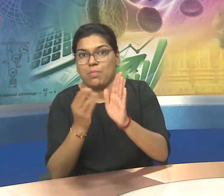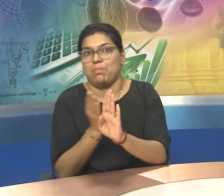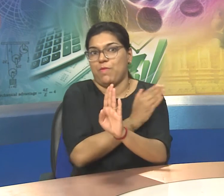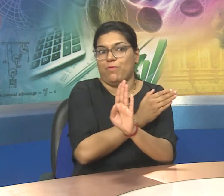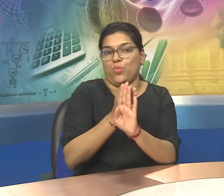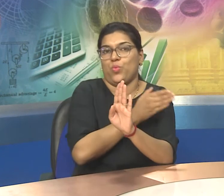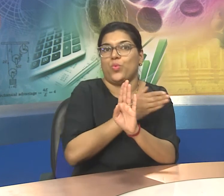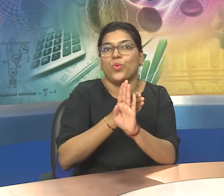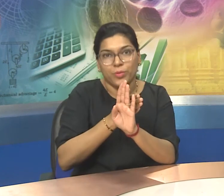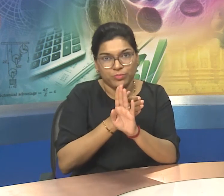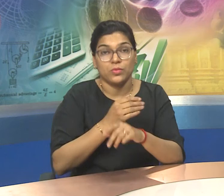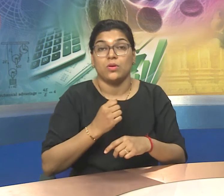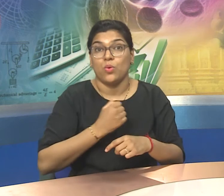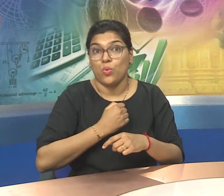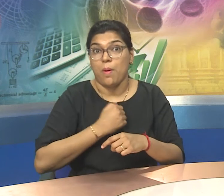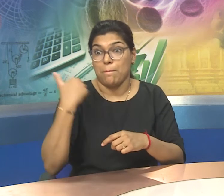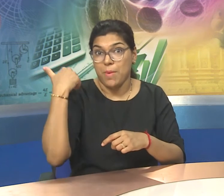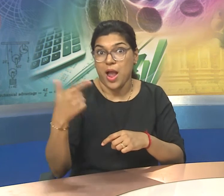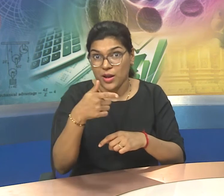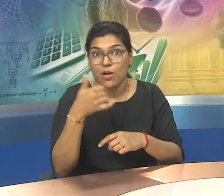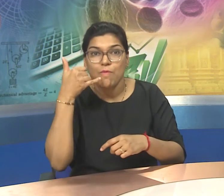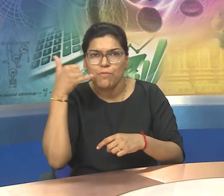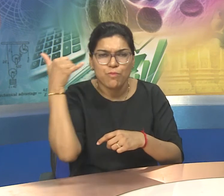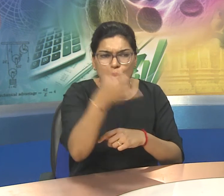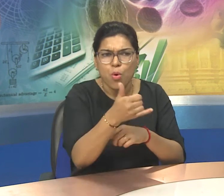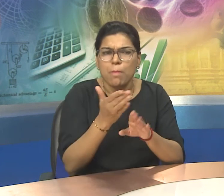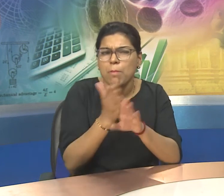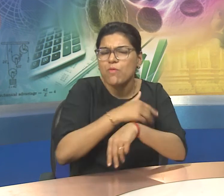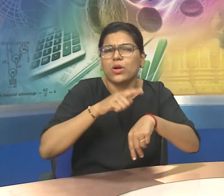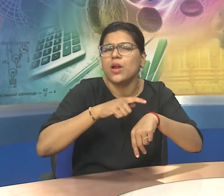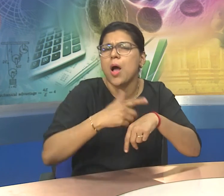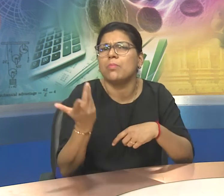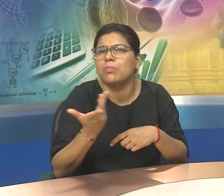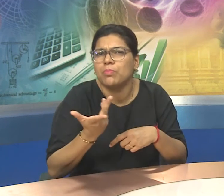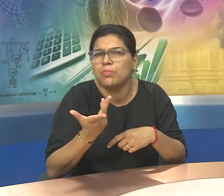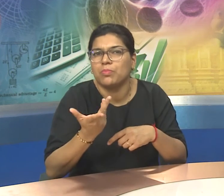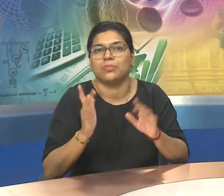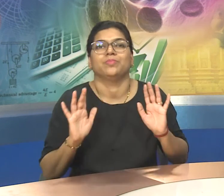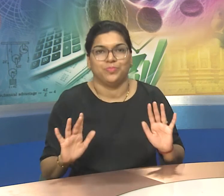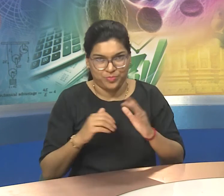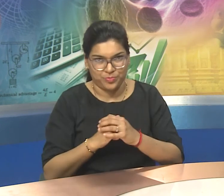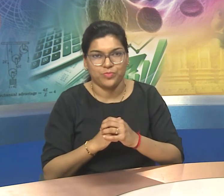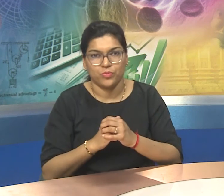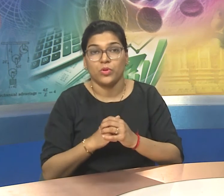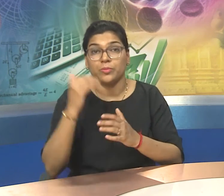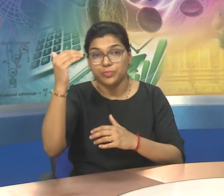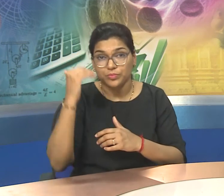what time has my brother phoned? Phoned ed has been used, and has as has been